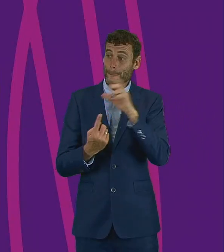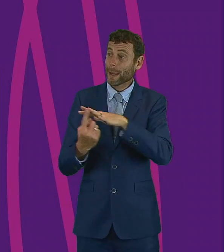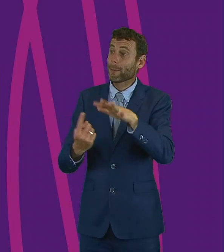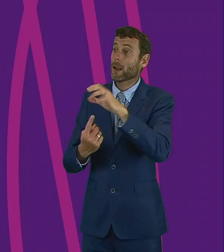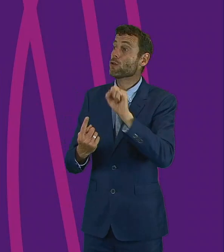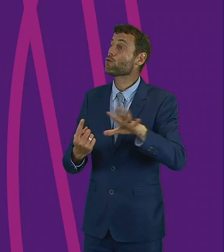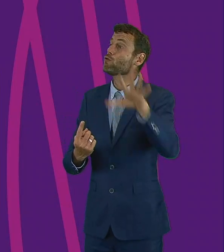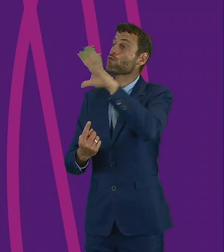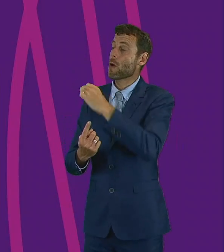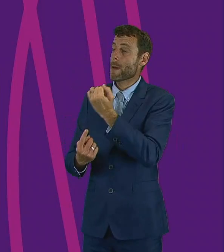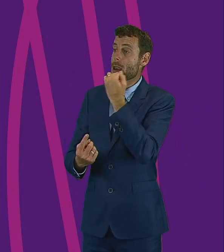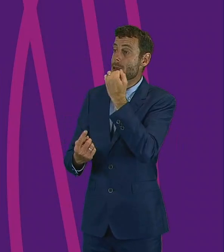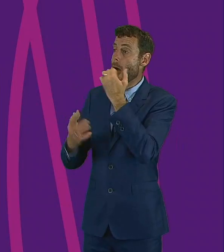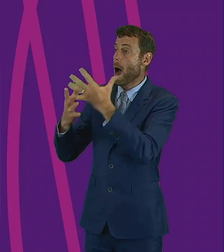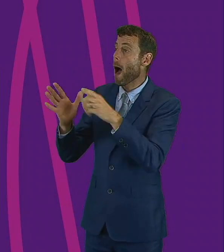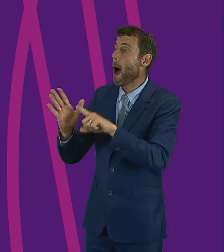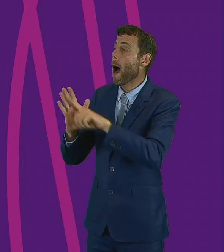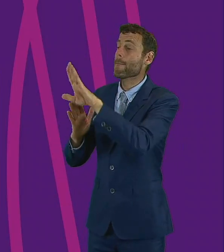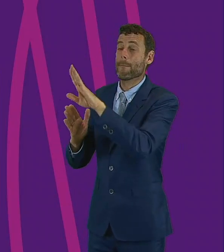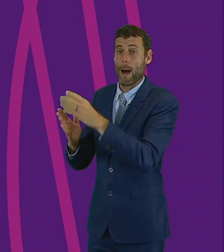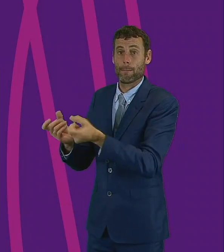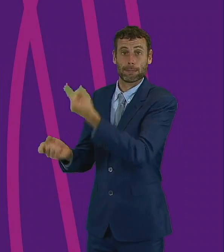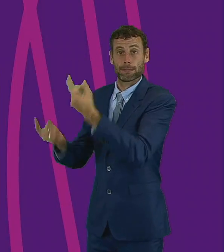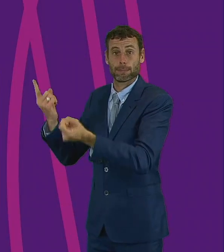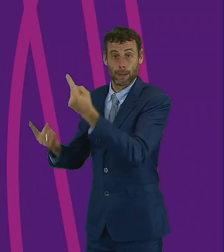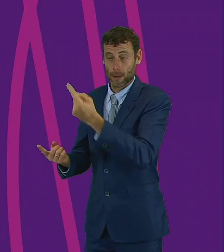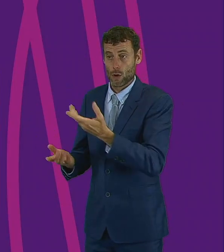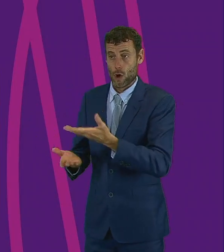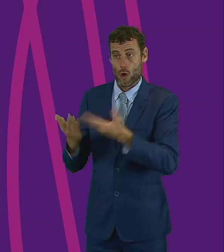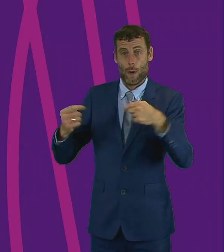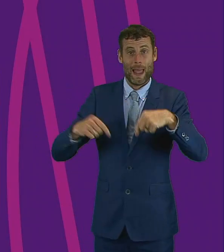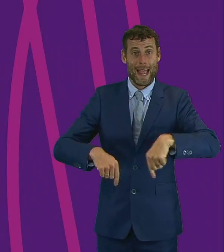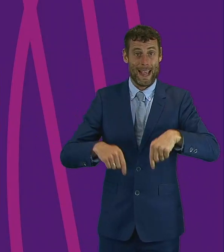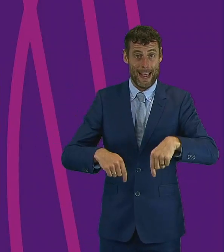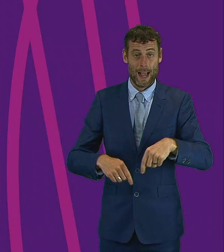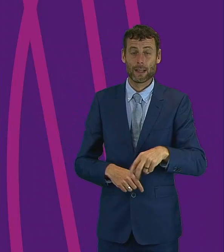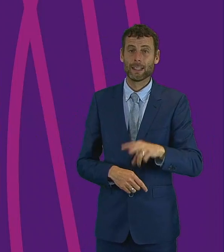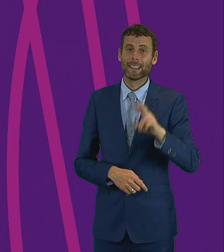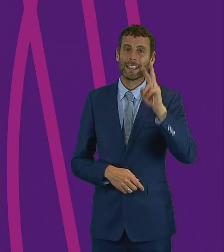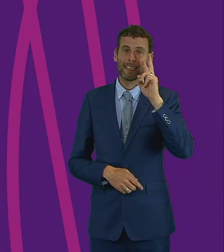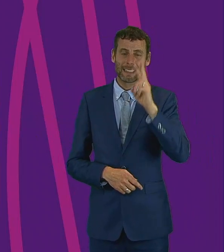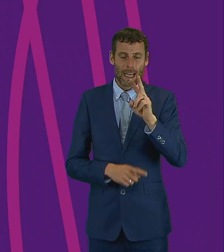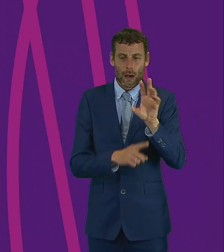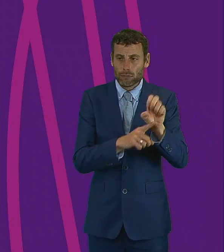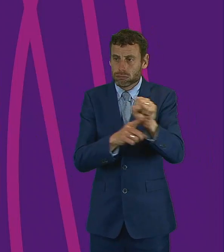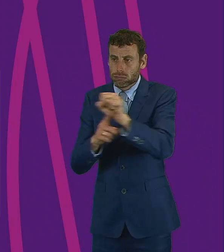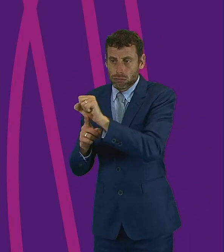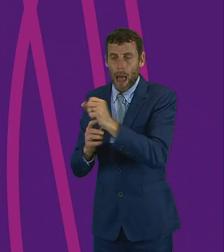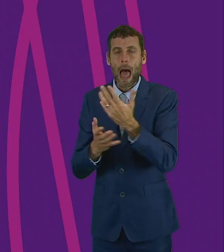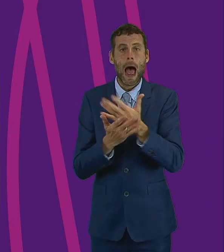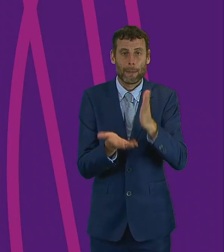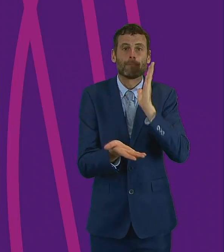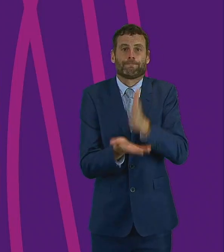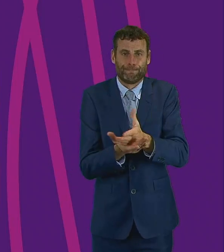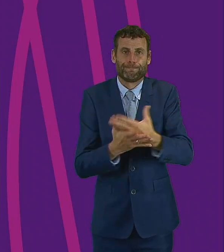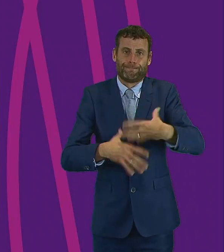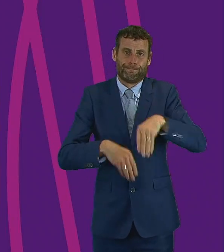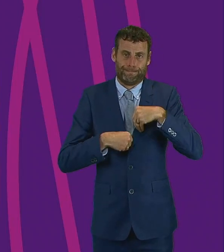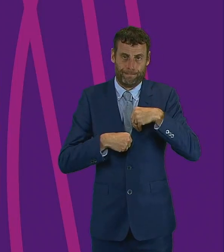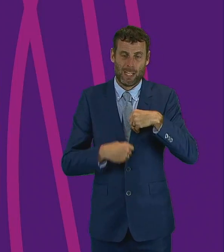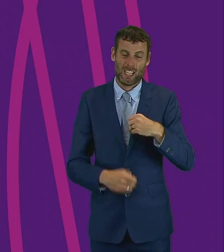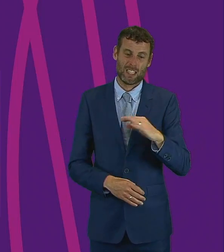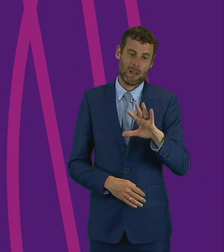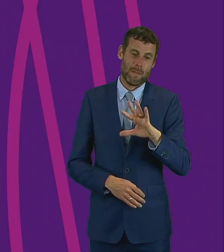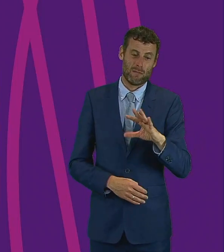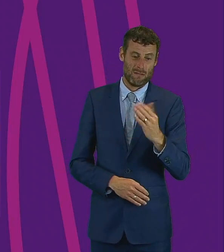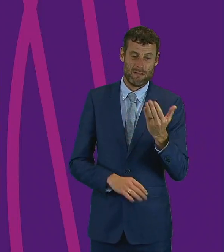our overall positivity rate, the numbers I've announced again today, positivity rate of around 1%, which is actually lower than you will find